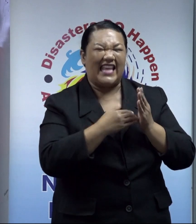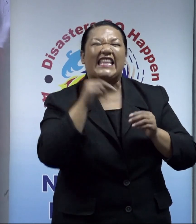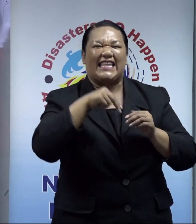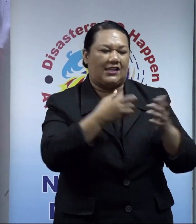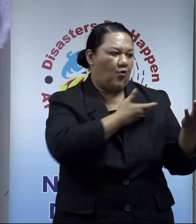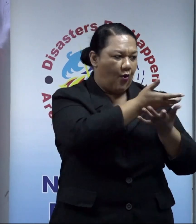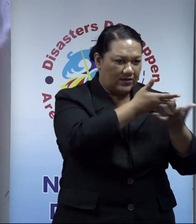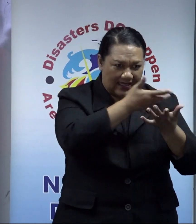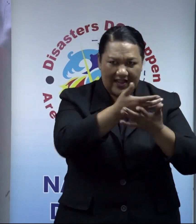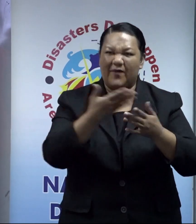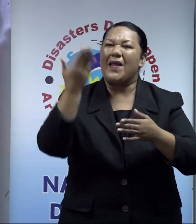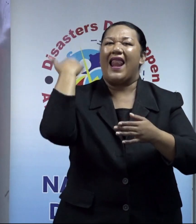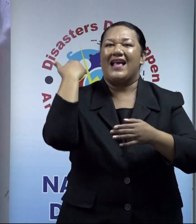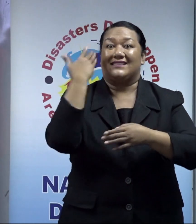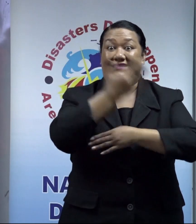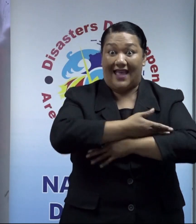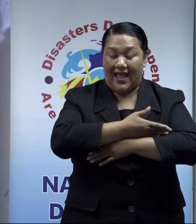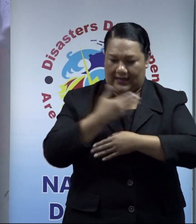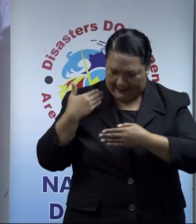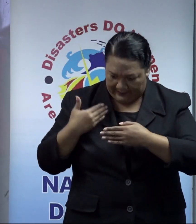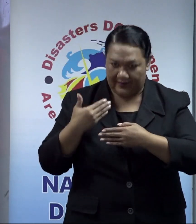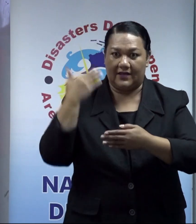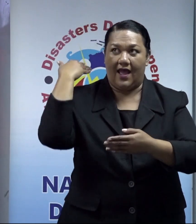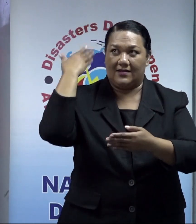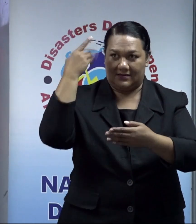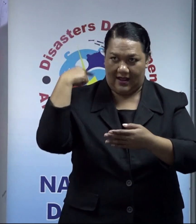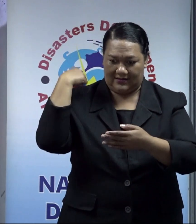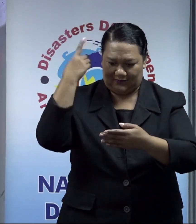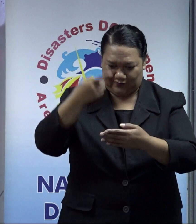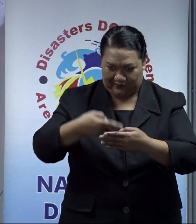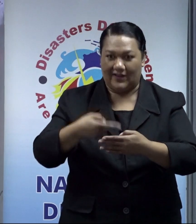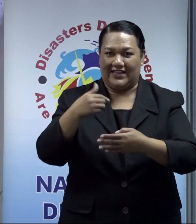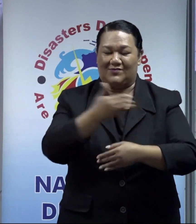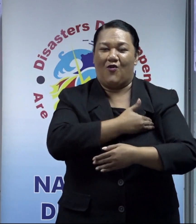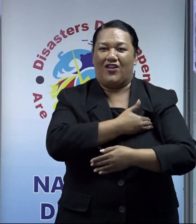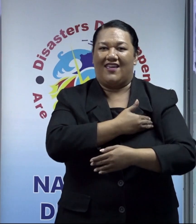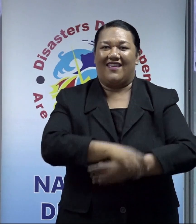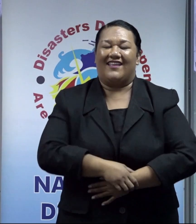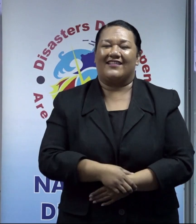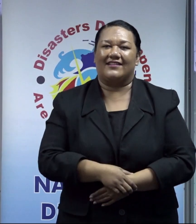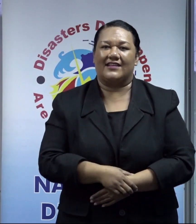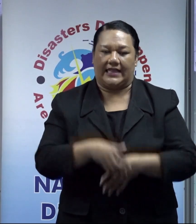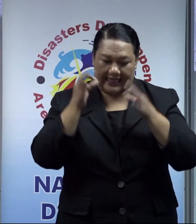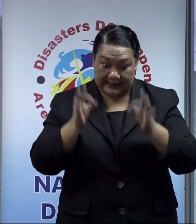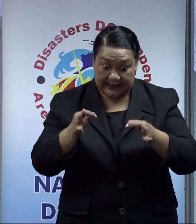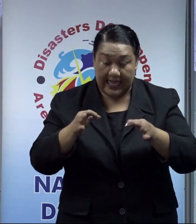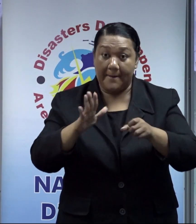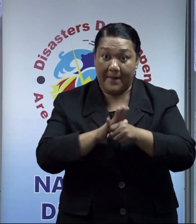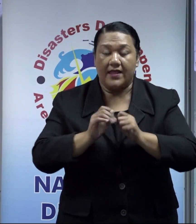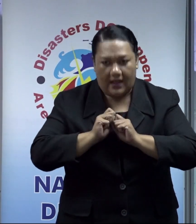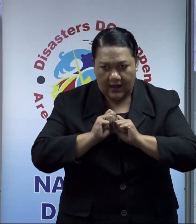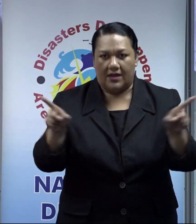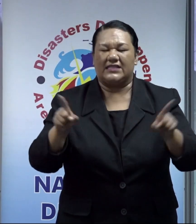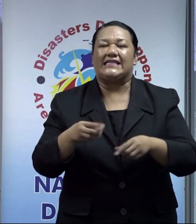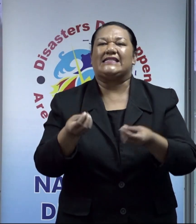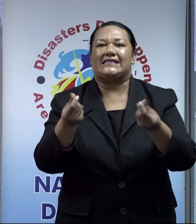consultation happening from last night till this morning until that call was made. For us, it's easier for us, or